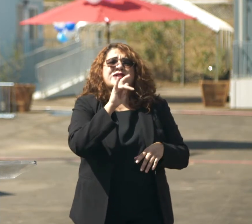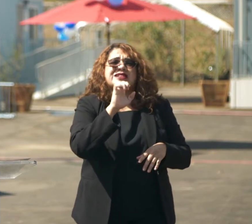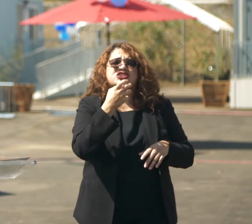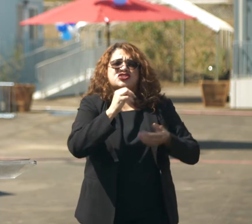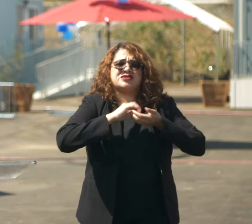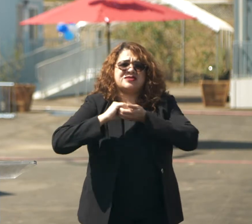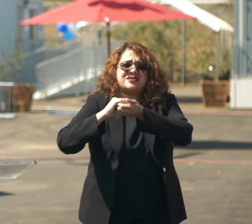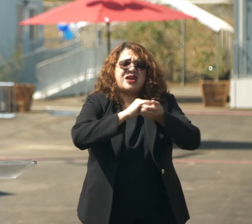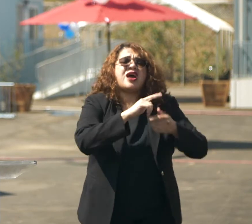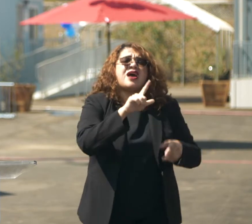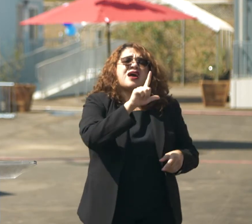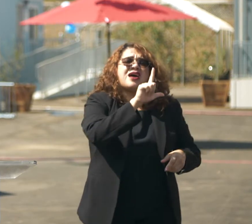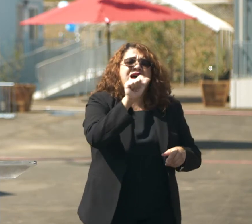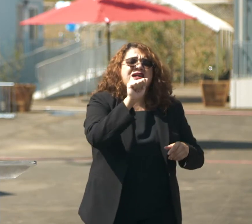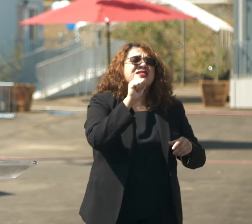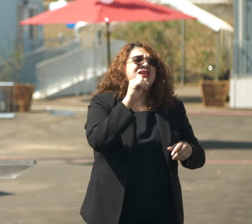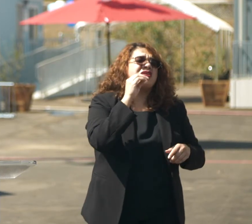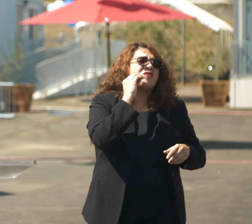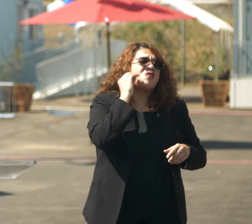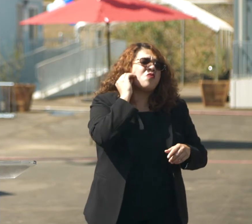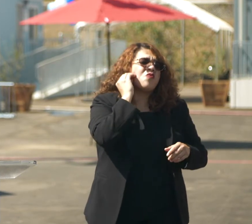Los Angeles Homeless Services Project,